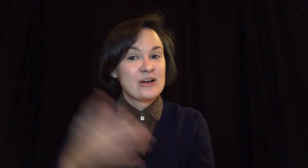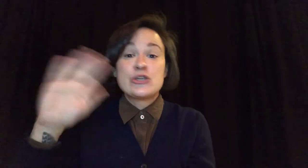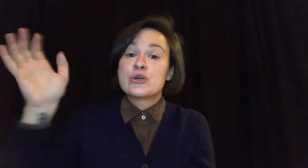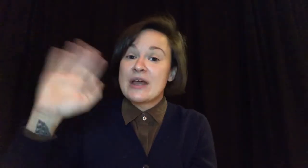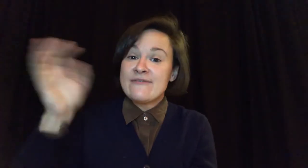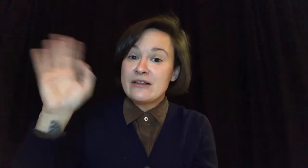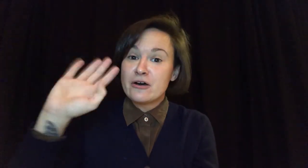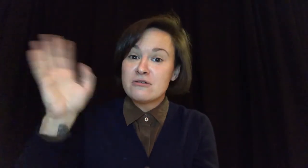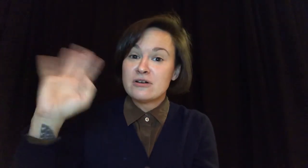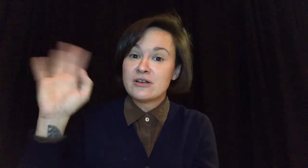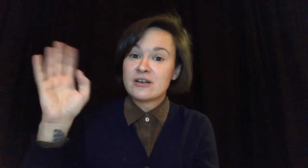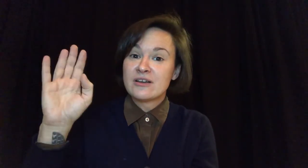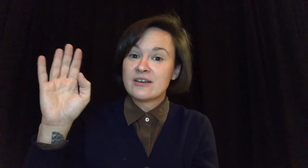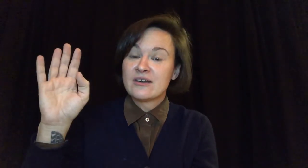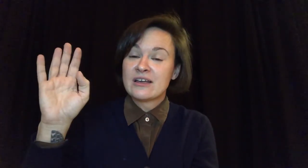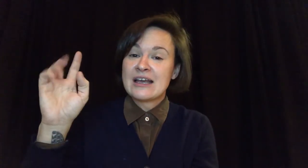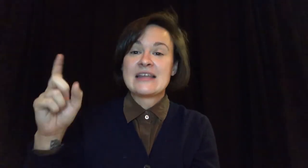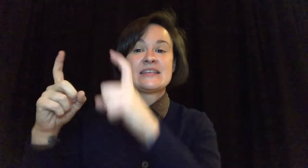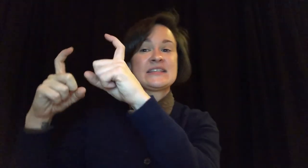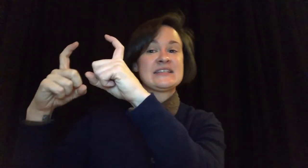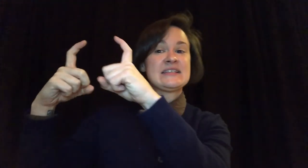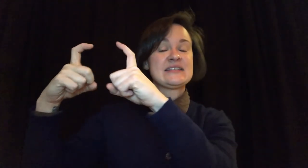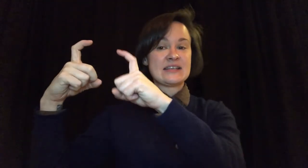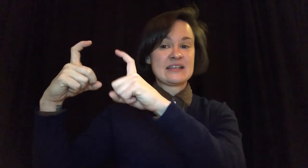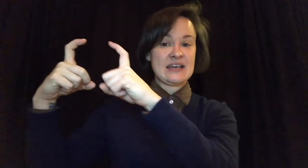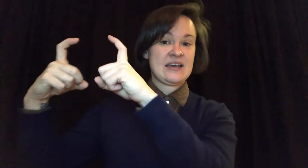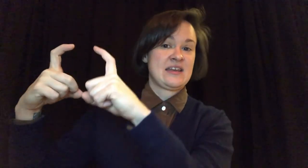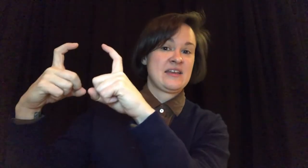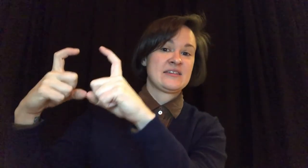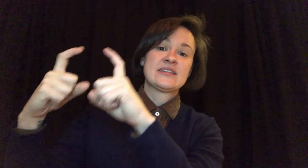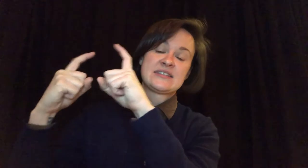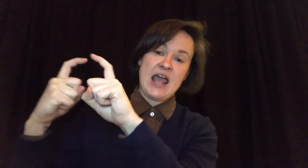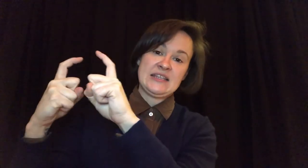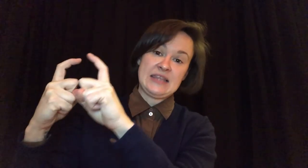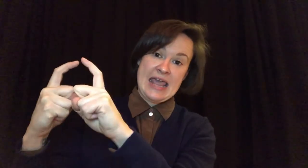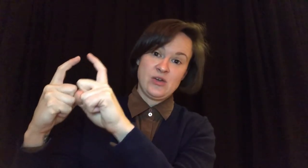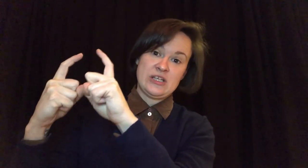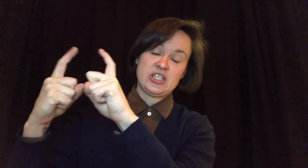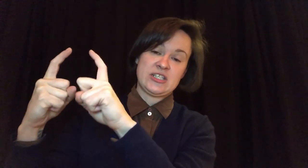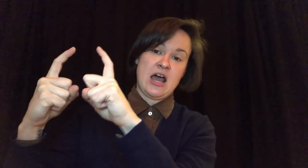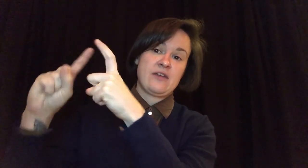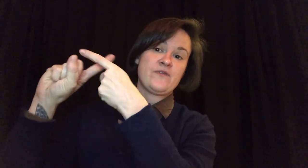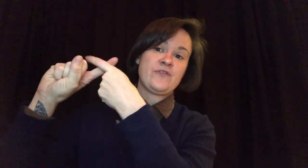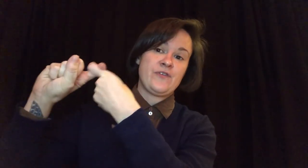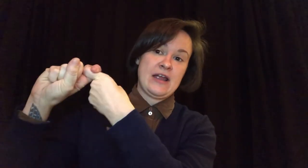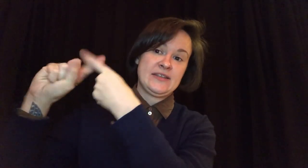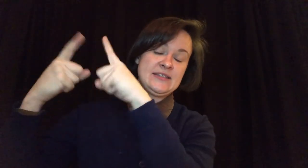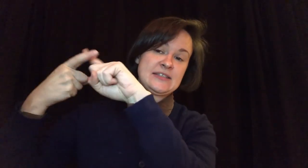Or you could wave hello. This is the sign language sign for friends.